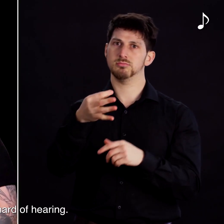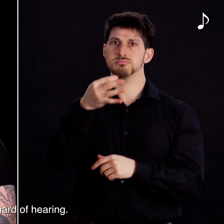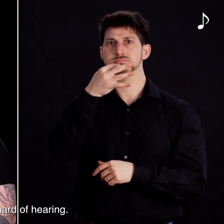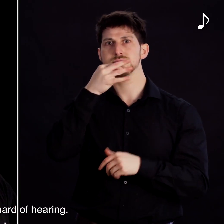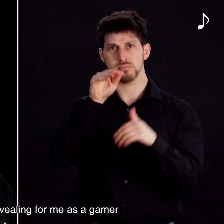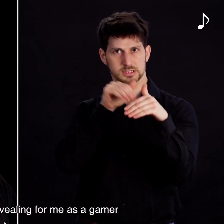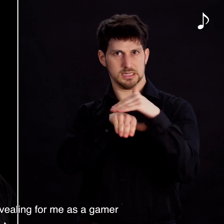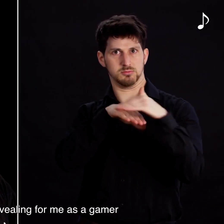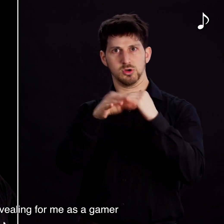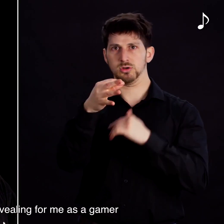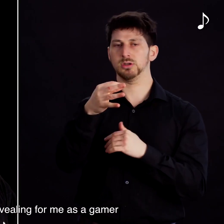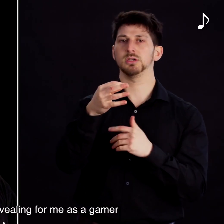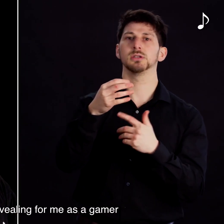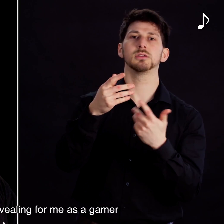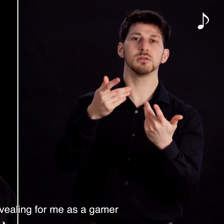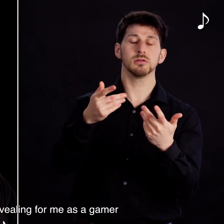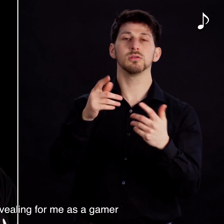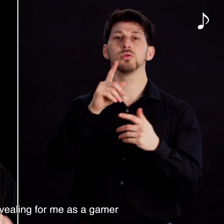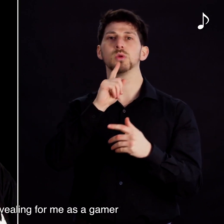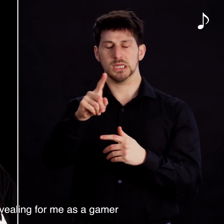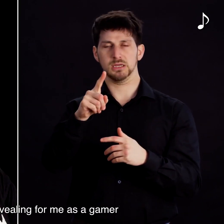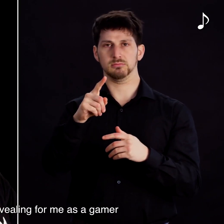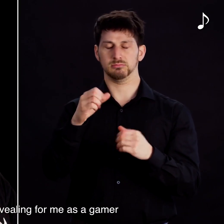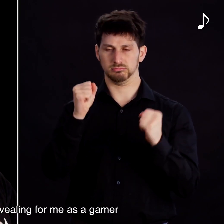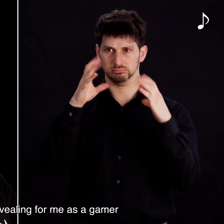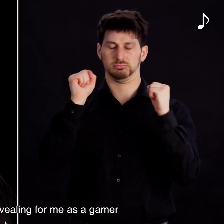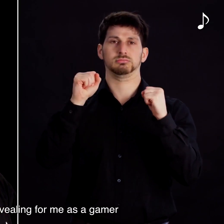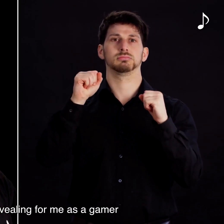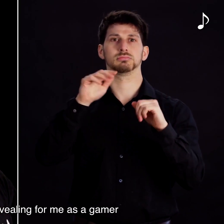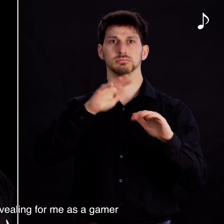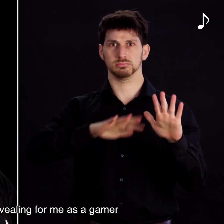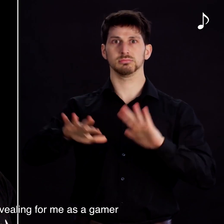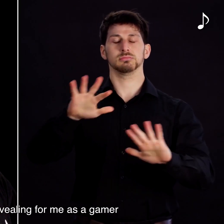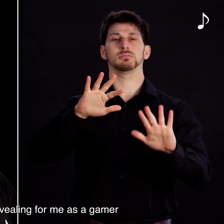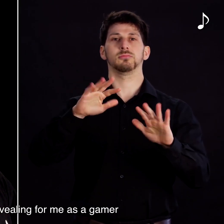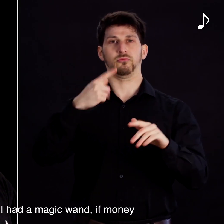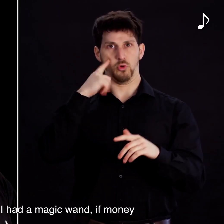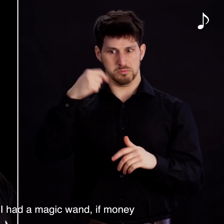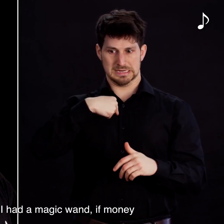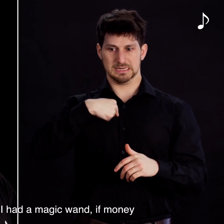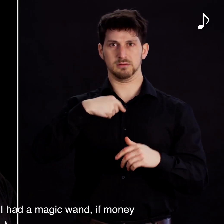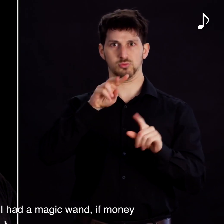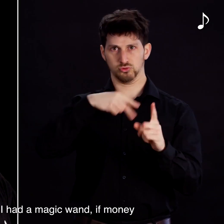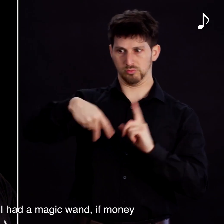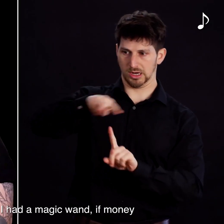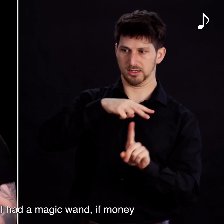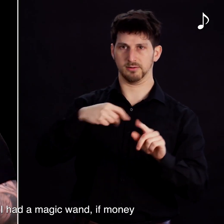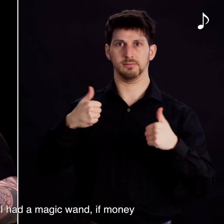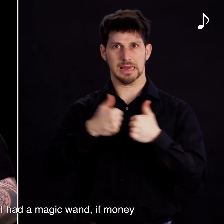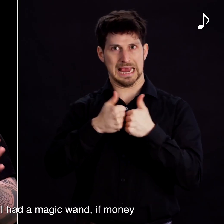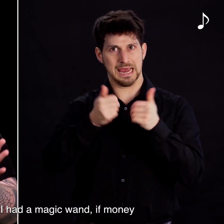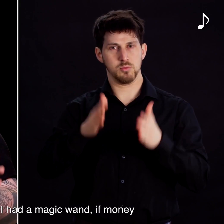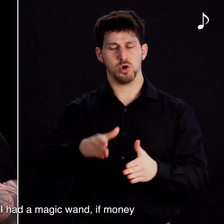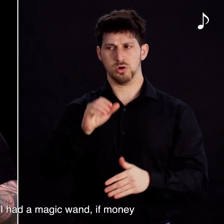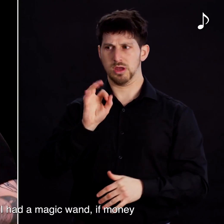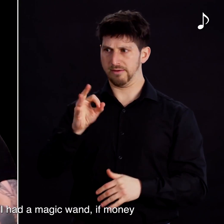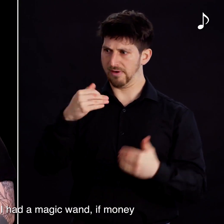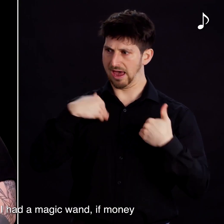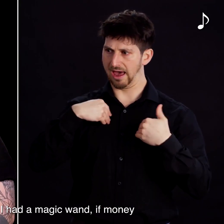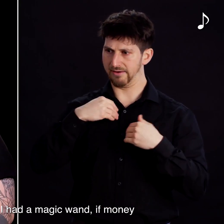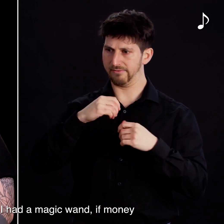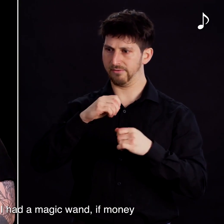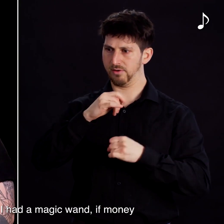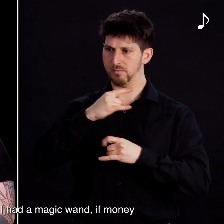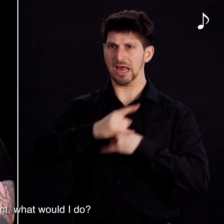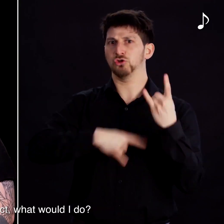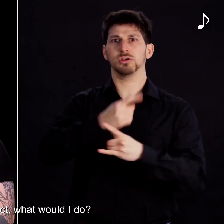who's hard of hearing. And it was very revealing for me as a gamer to sort of think about, well, if I had a magic wand,